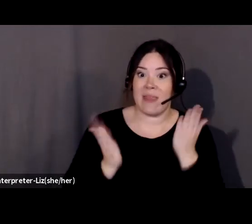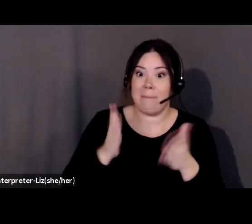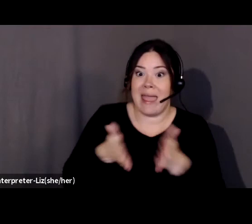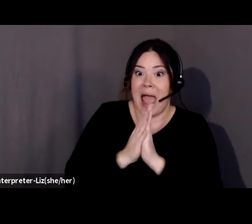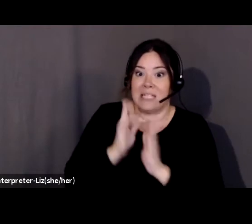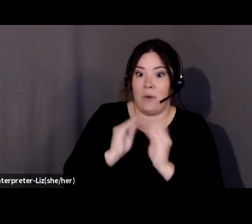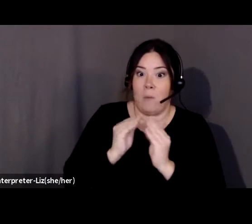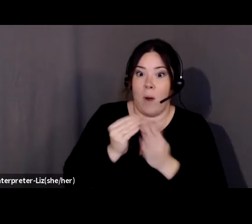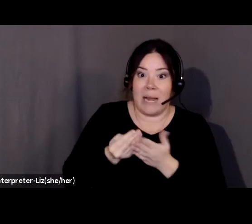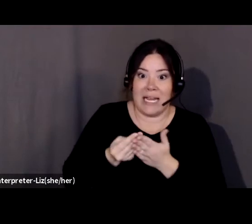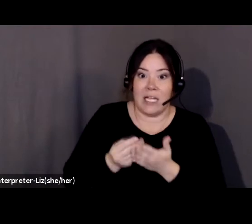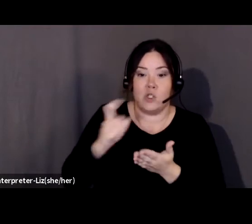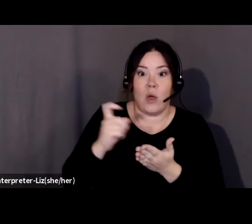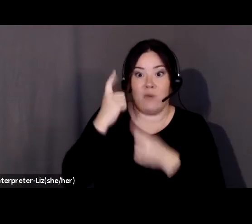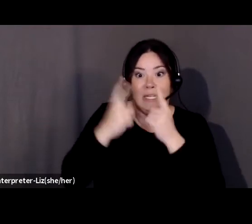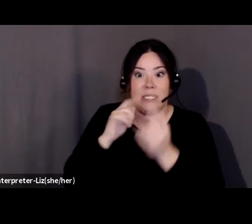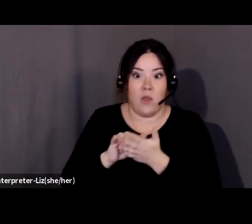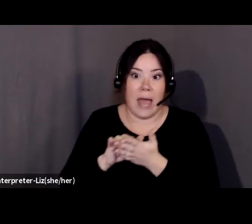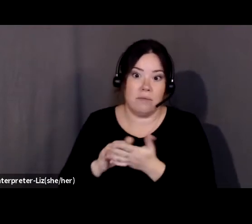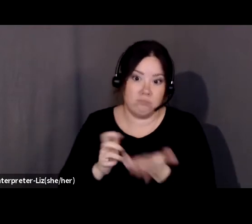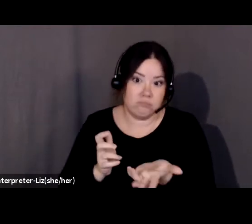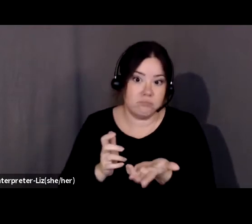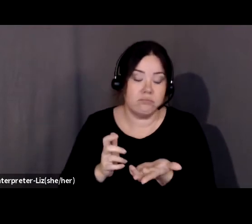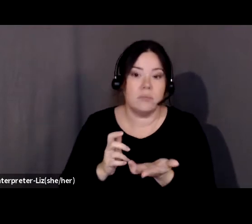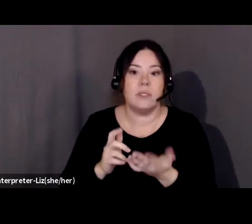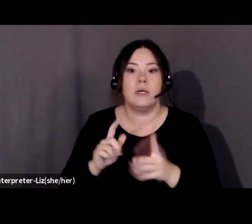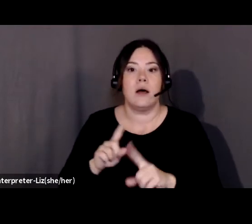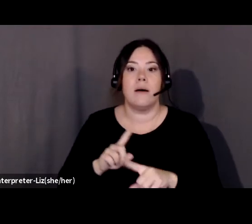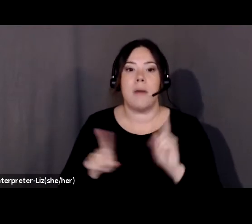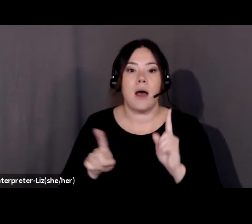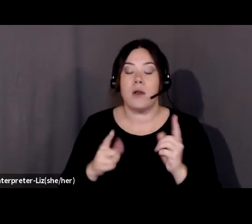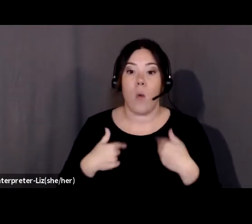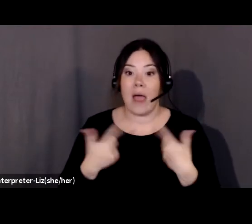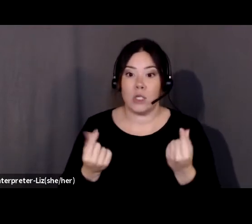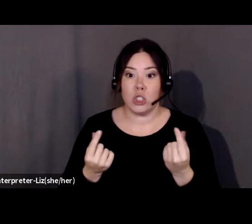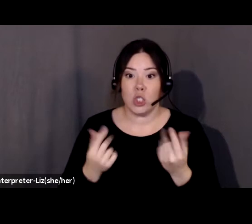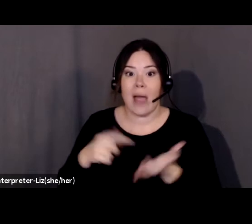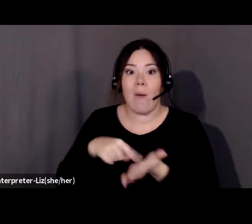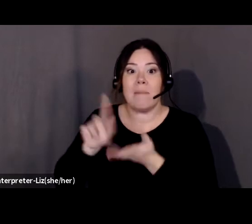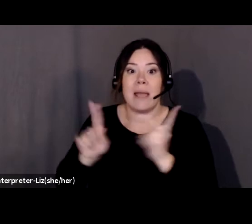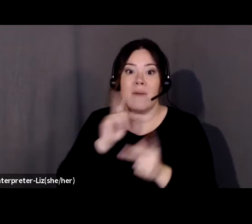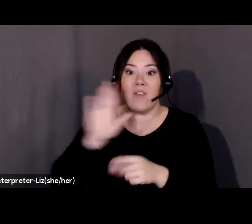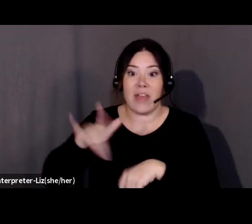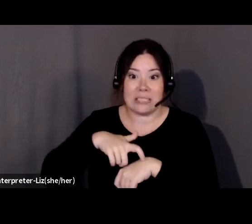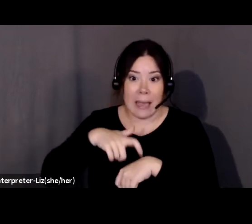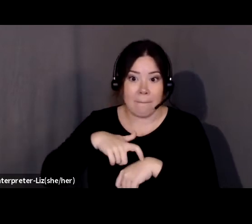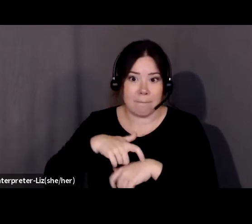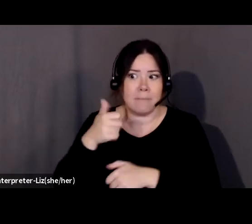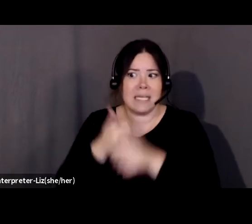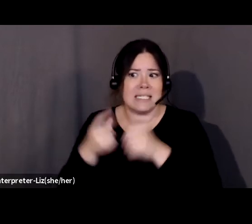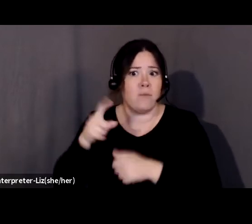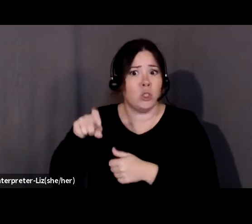that's something to consider. But what I really wanted to do was I wanted to be able to pay people for their time, because everybody should